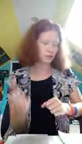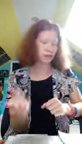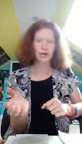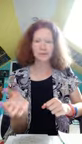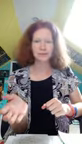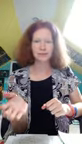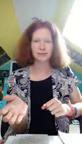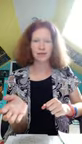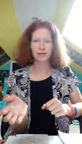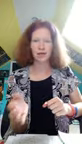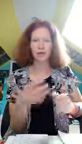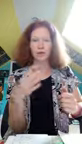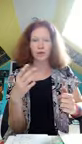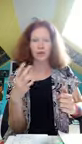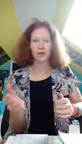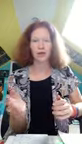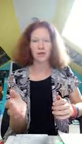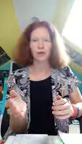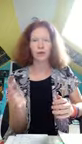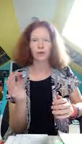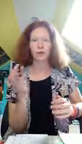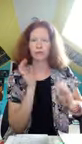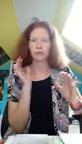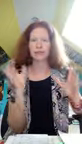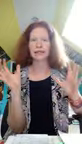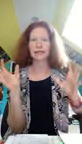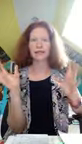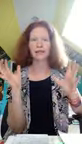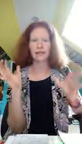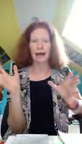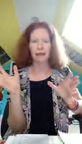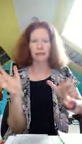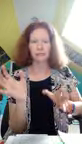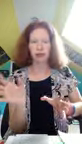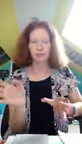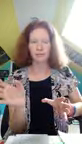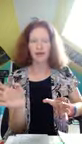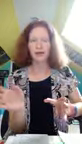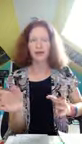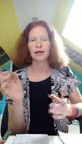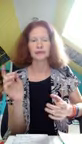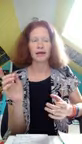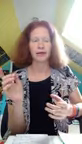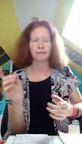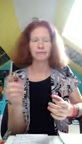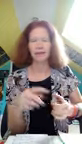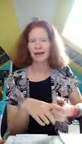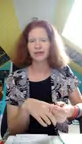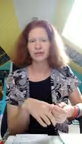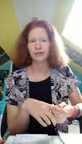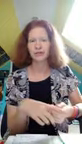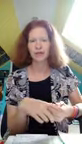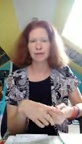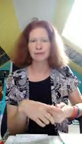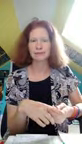Don't try to explain something or talk to me when we're in a really loud environment. Like, I've had teachers try to